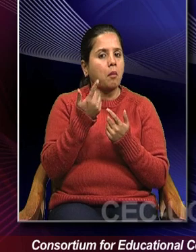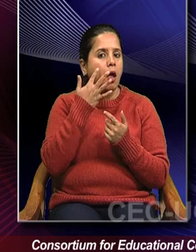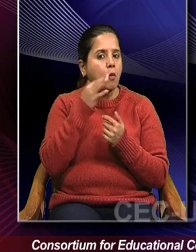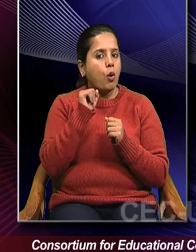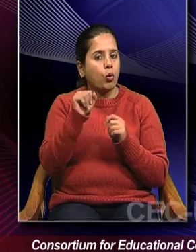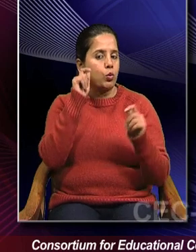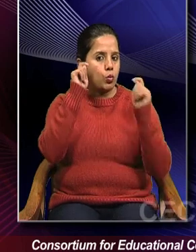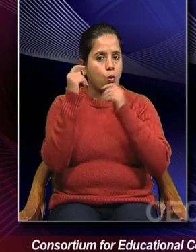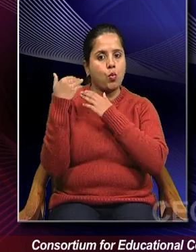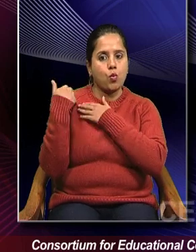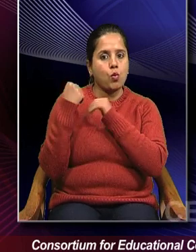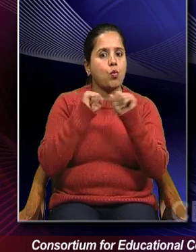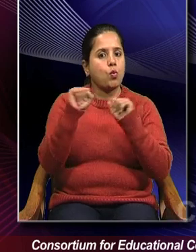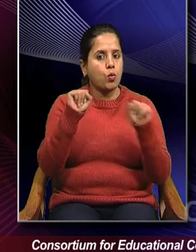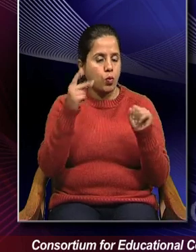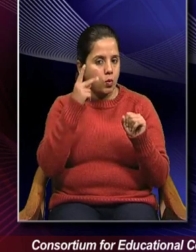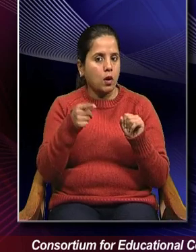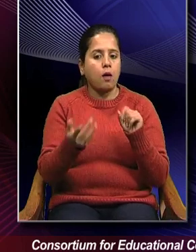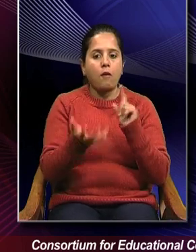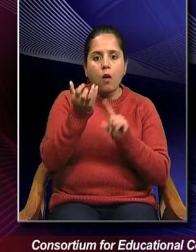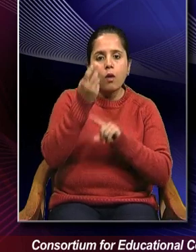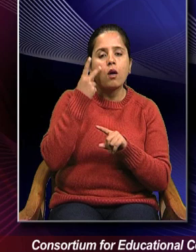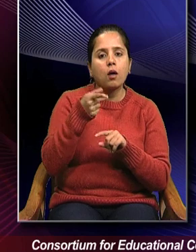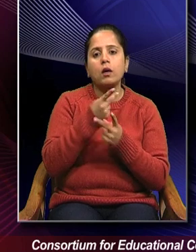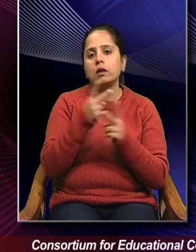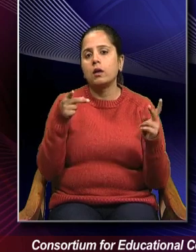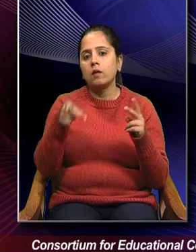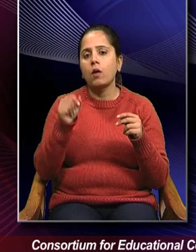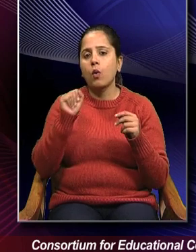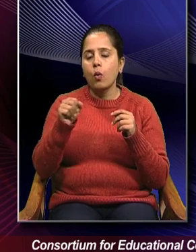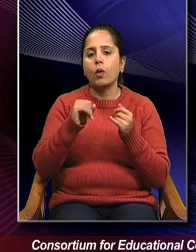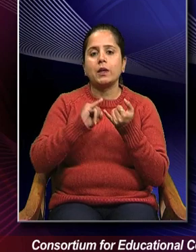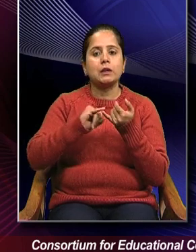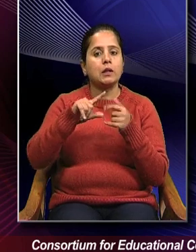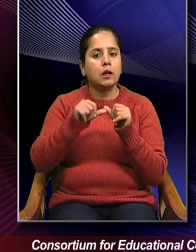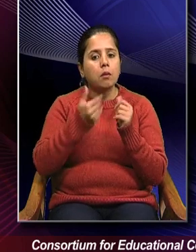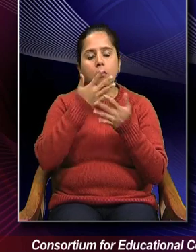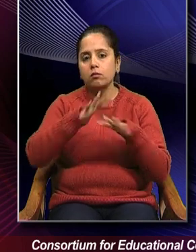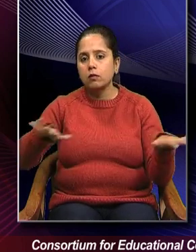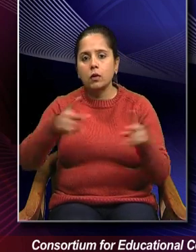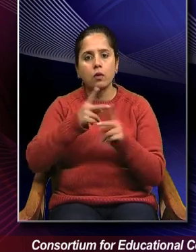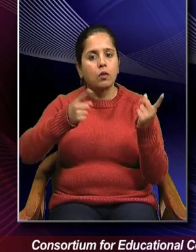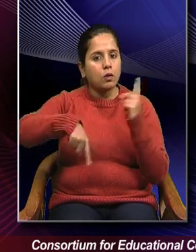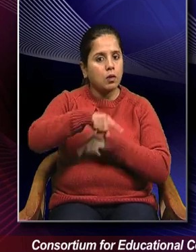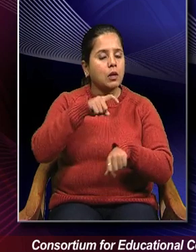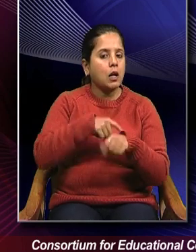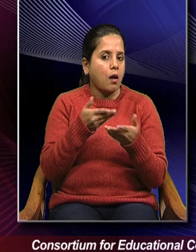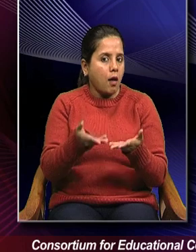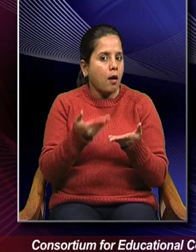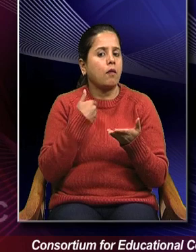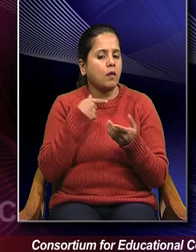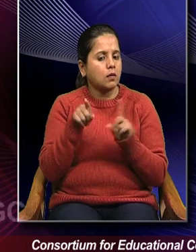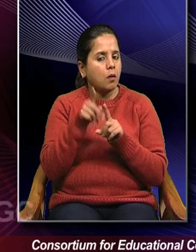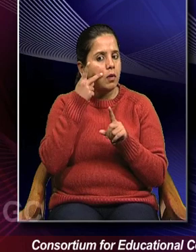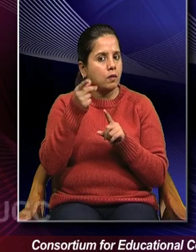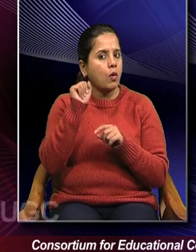role. And through the discoveries of the various sea routes during this period, we find that they also